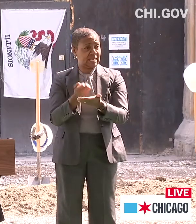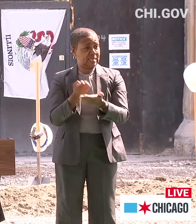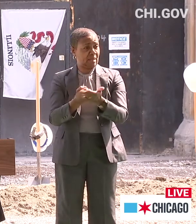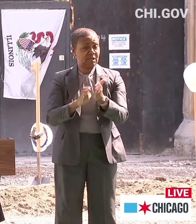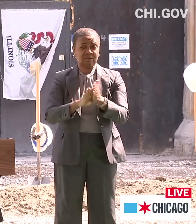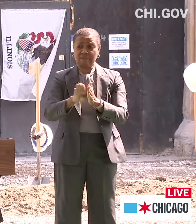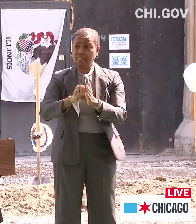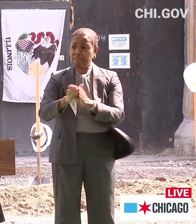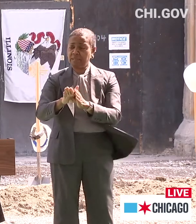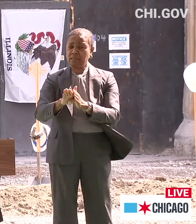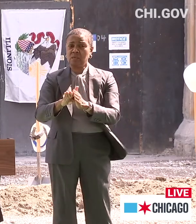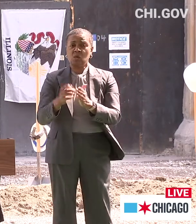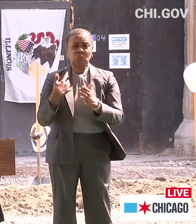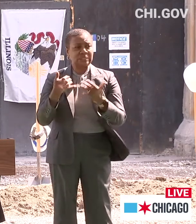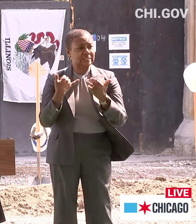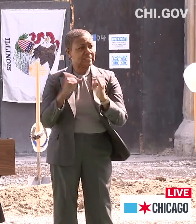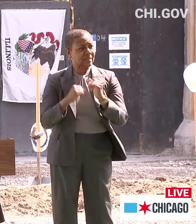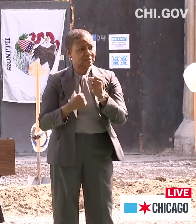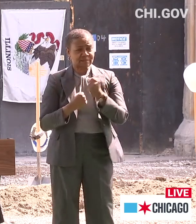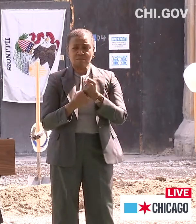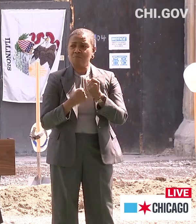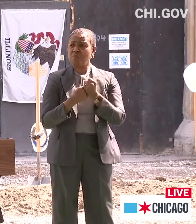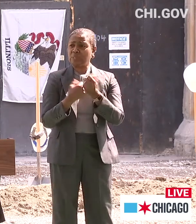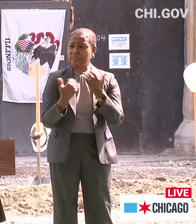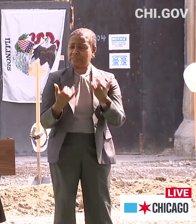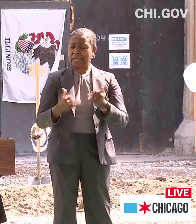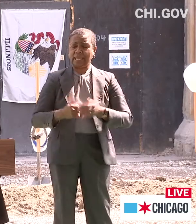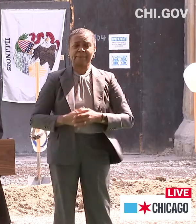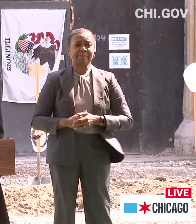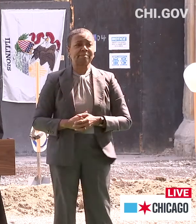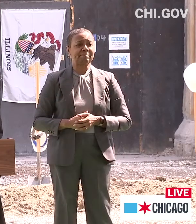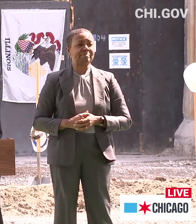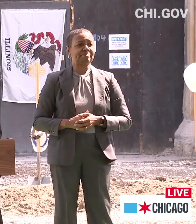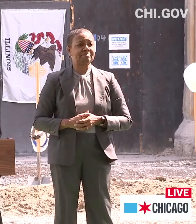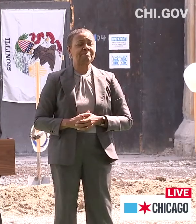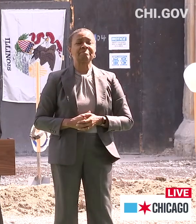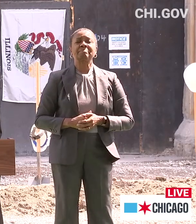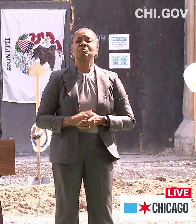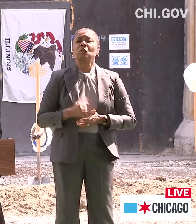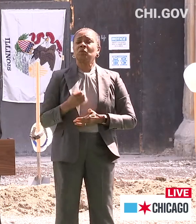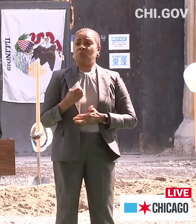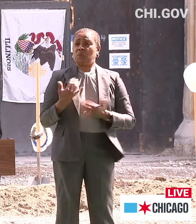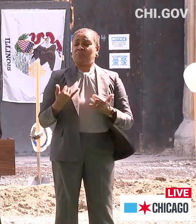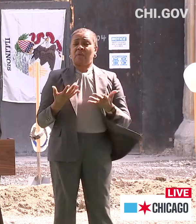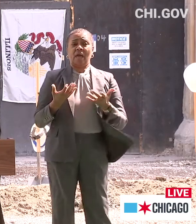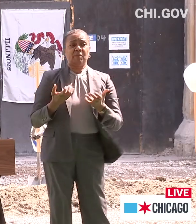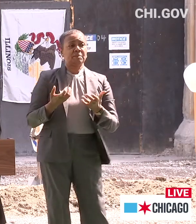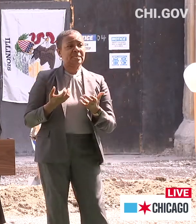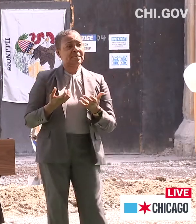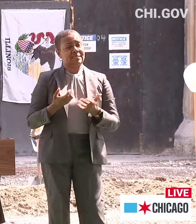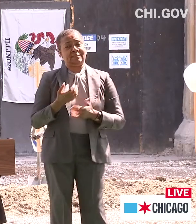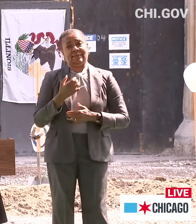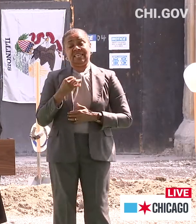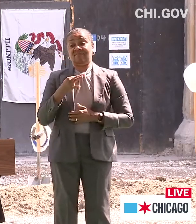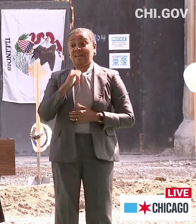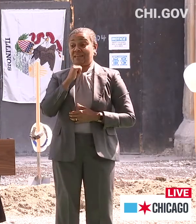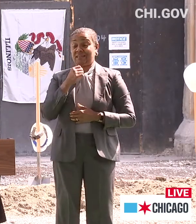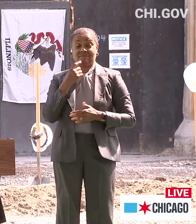that's something that we are still absolutely supportive today. So as I close, I would be remiss if I